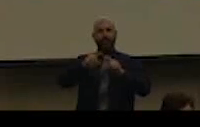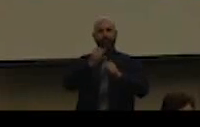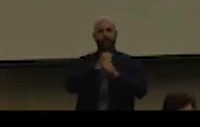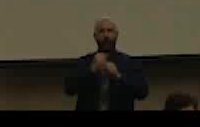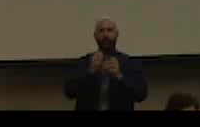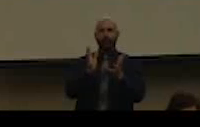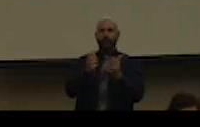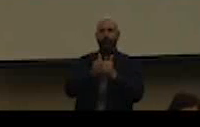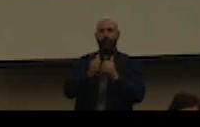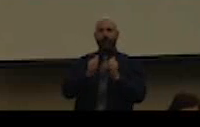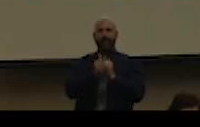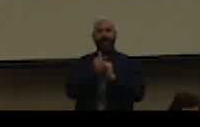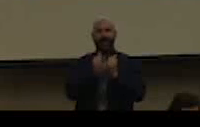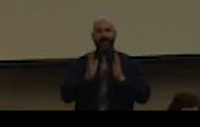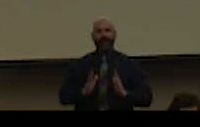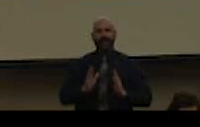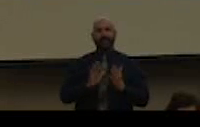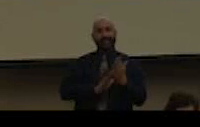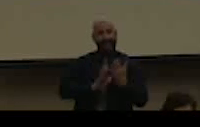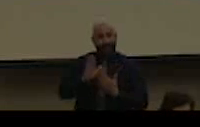in the flesh.